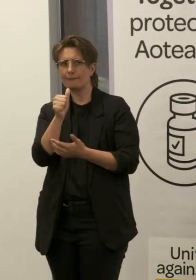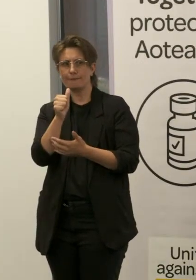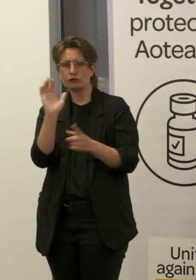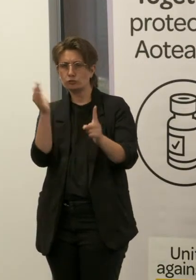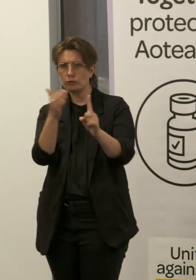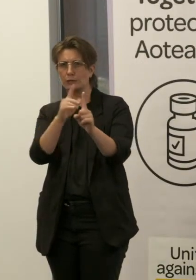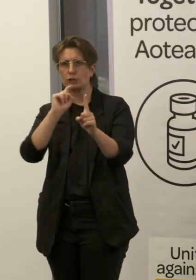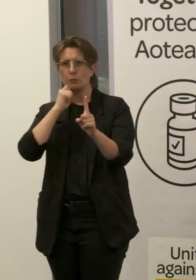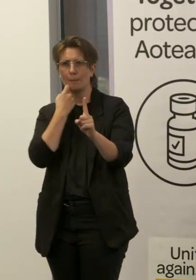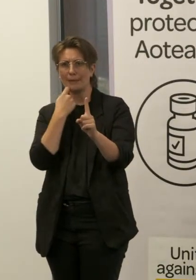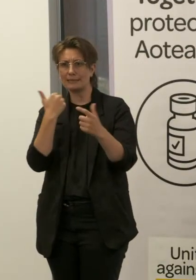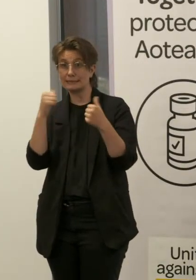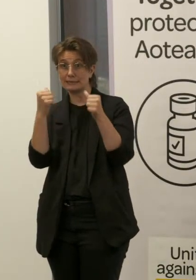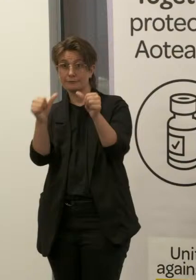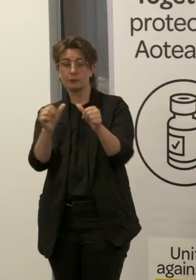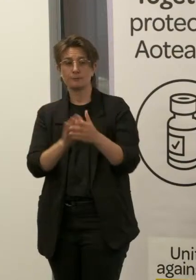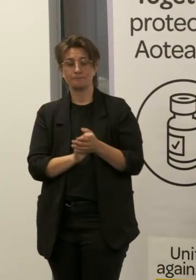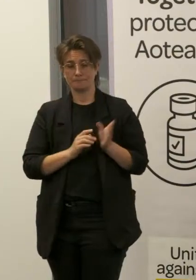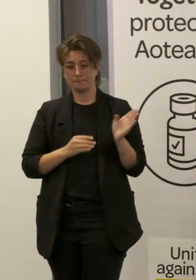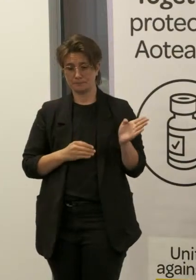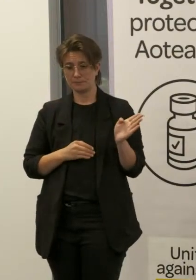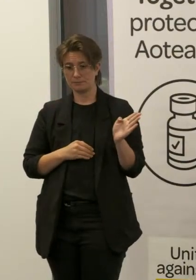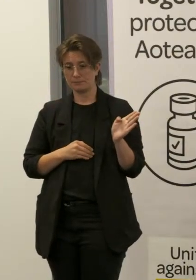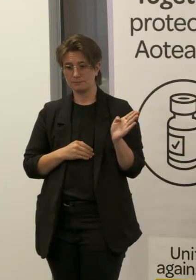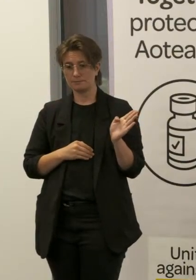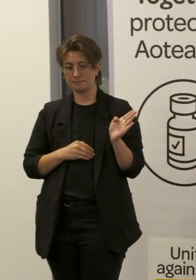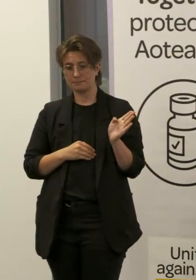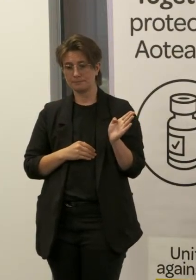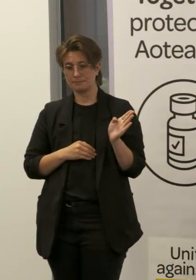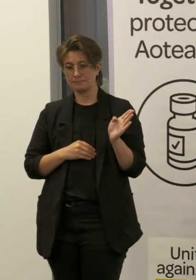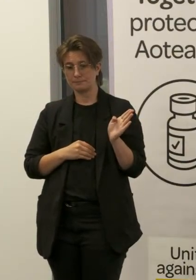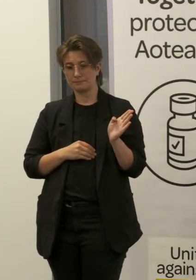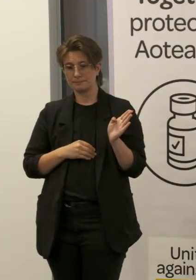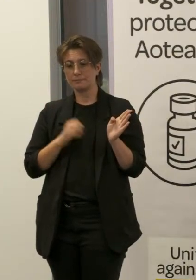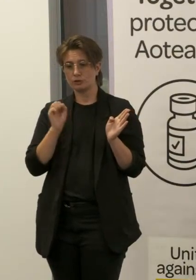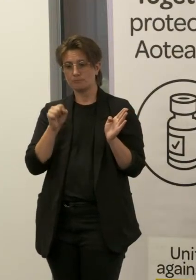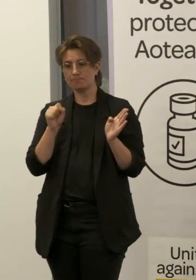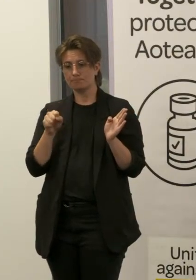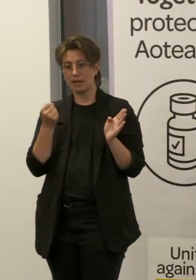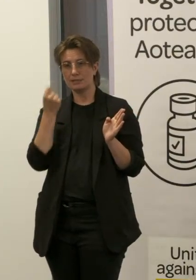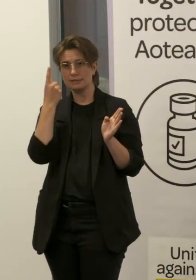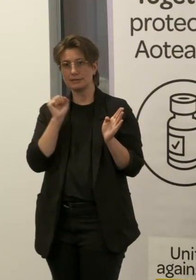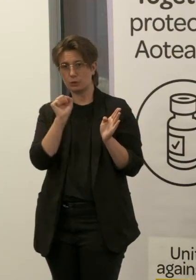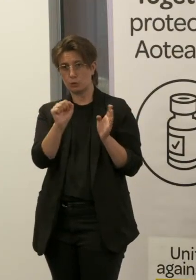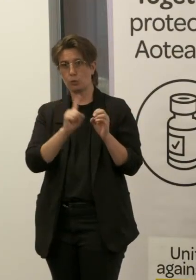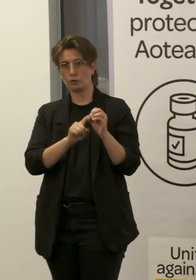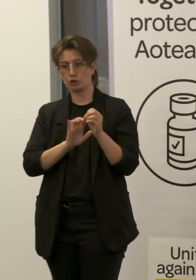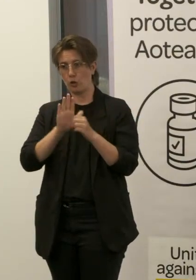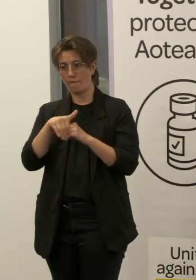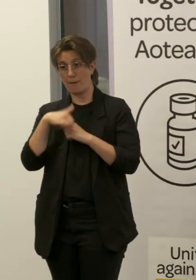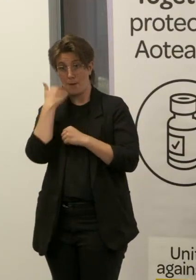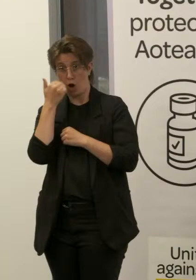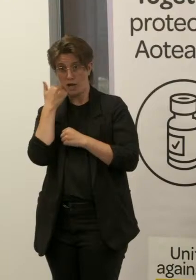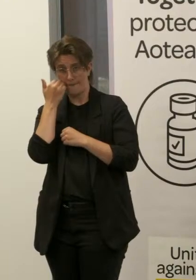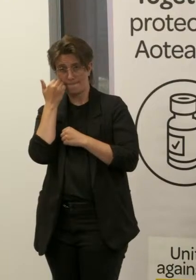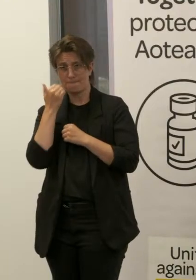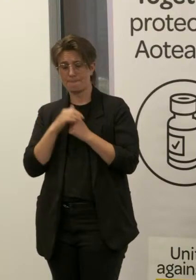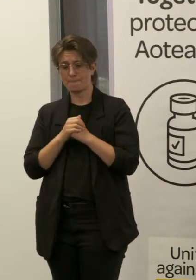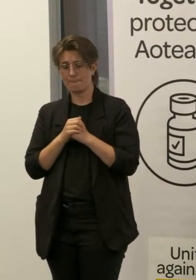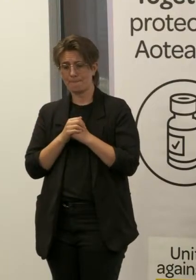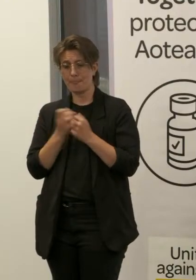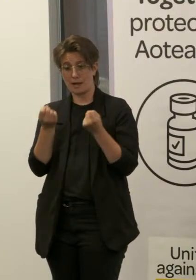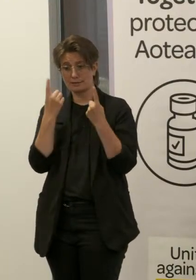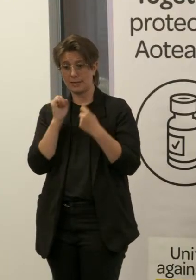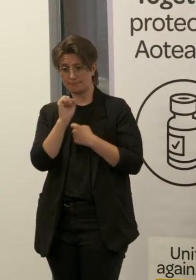us. Yeah, whakarongo e tāuatanga o ngā Māori, ngā iwi Māori. So I listened to you. I think you're right. I understand the